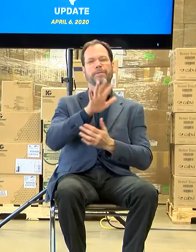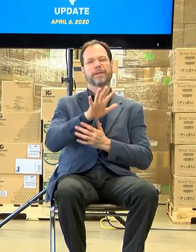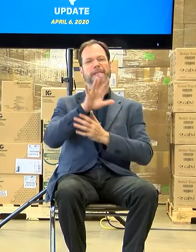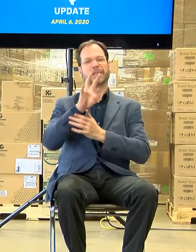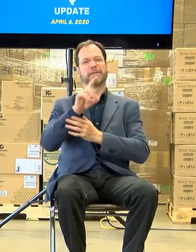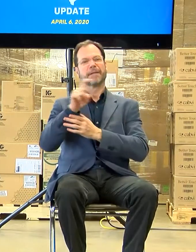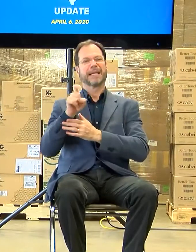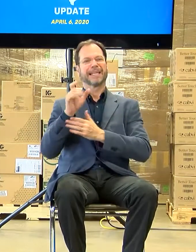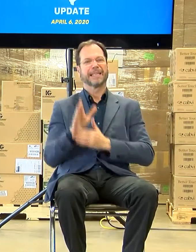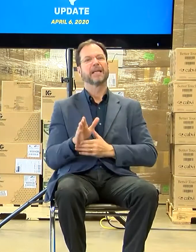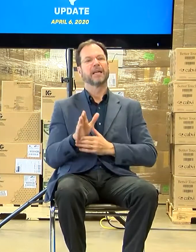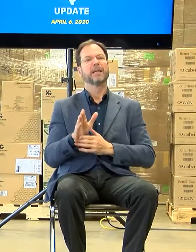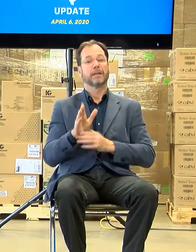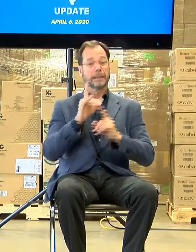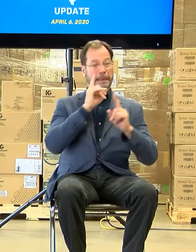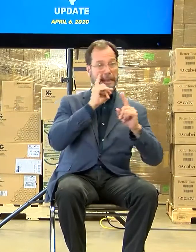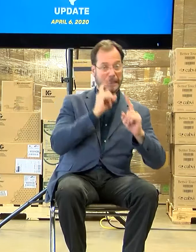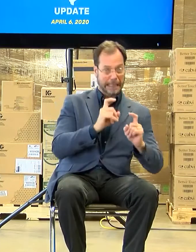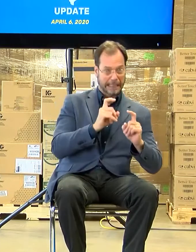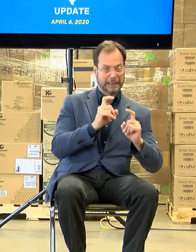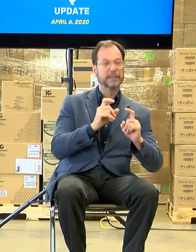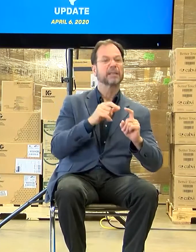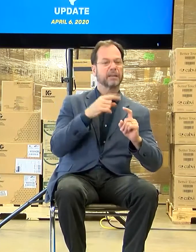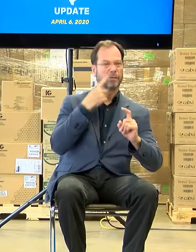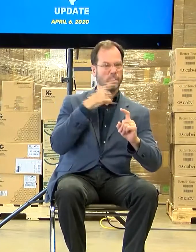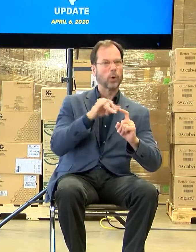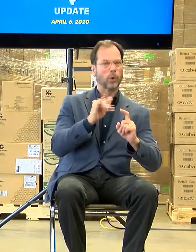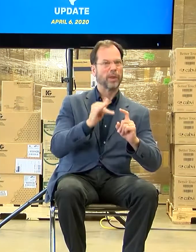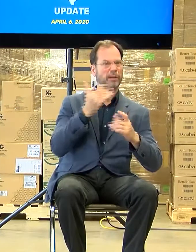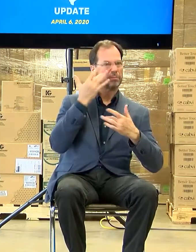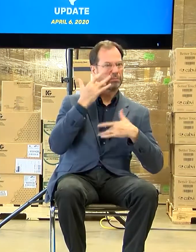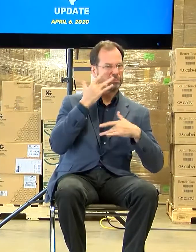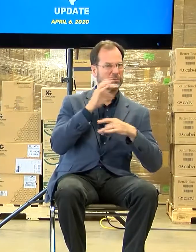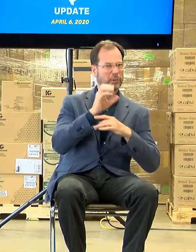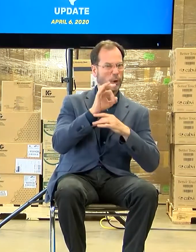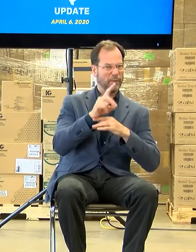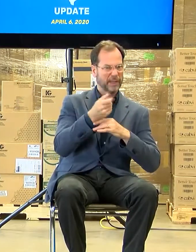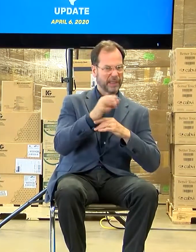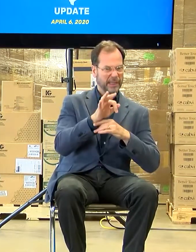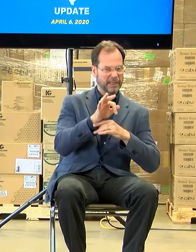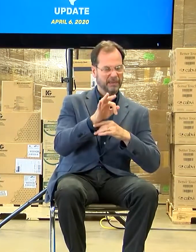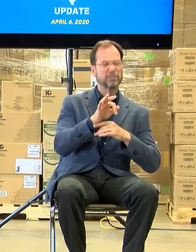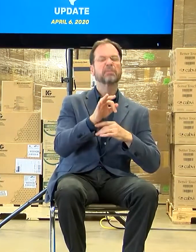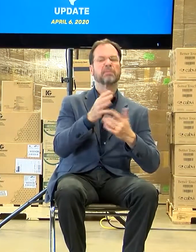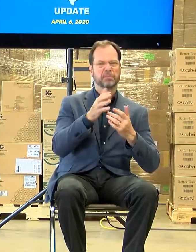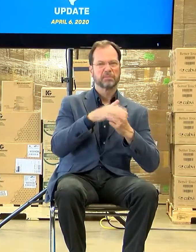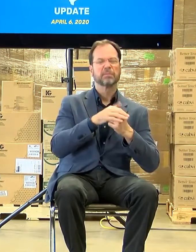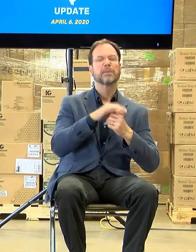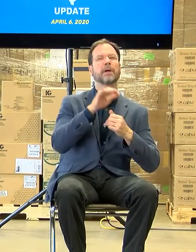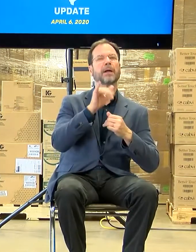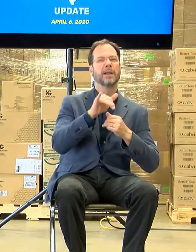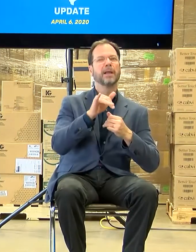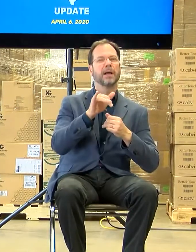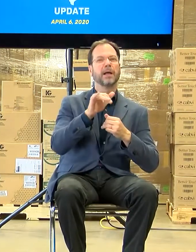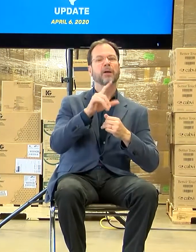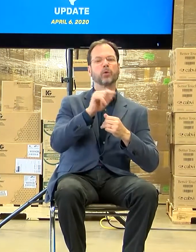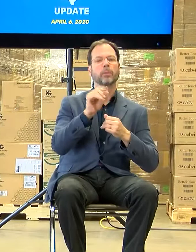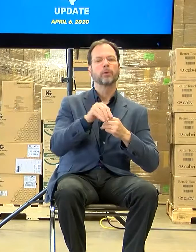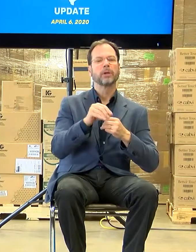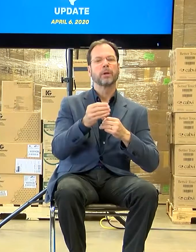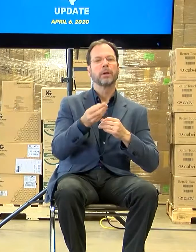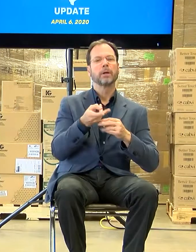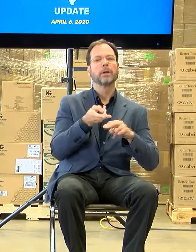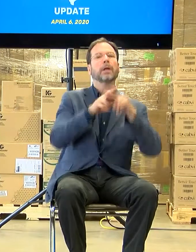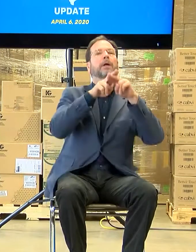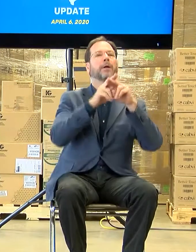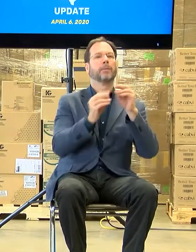85,357 Texans who have been tested for COVID-19. That is about a 20% increase